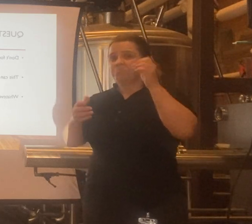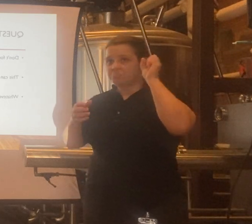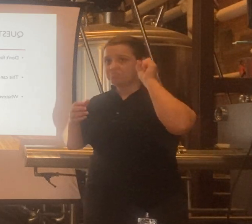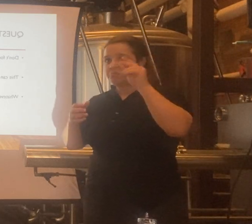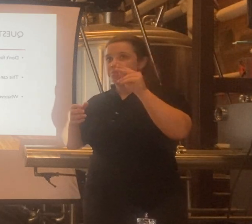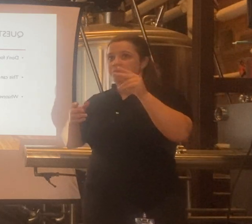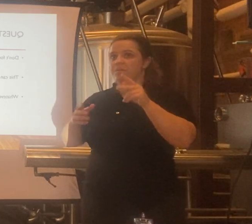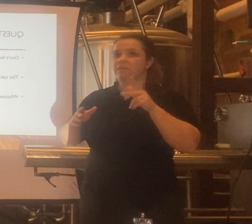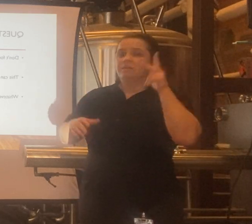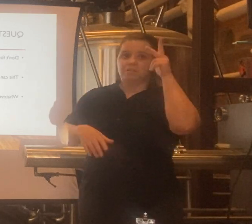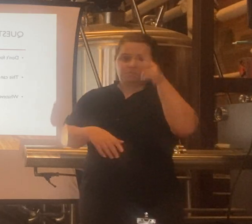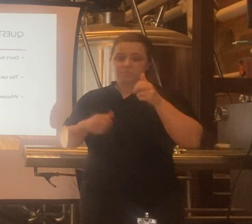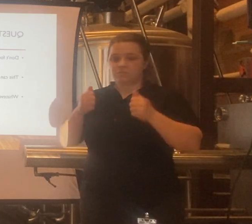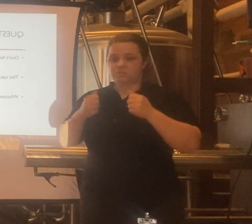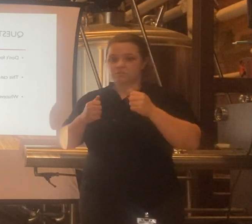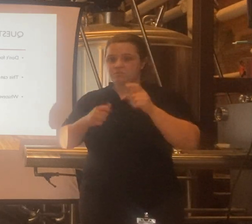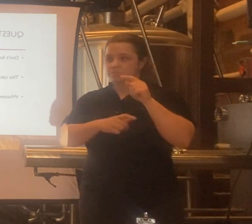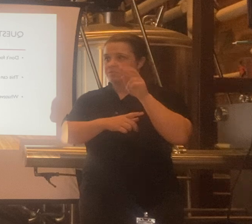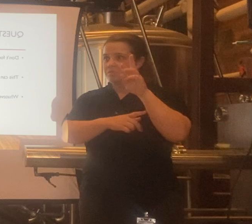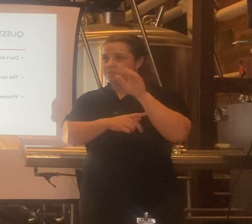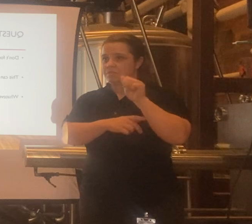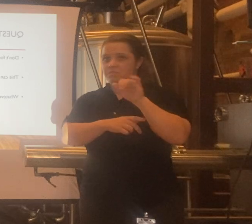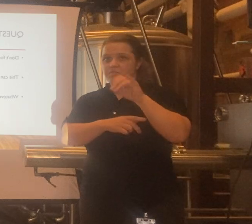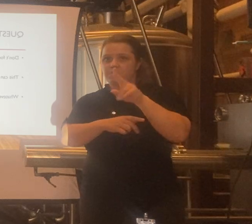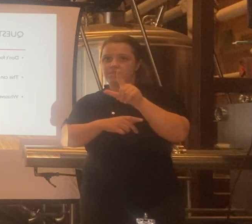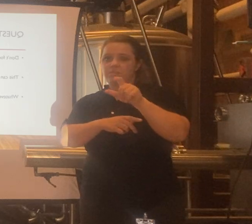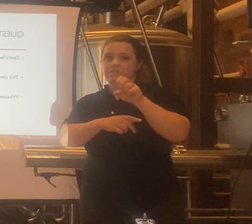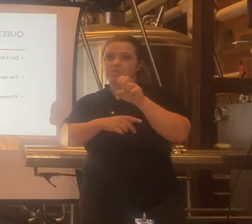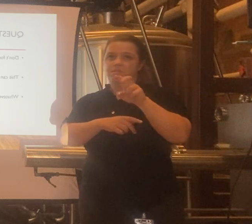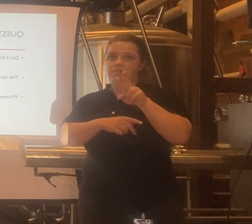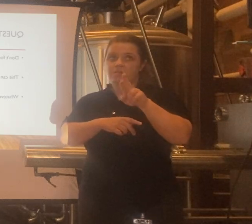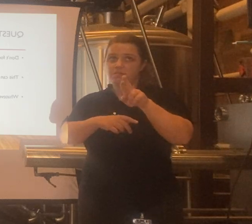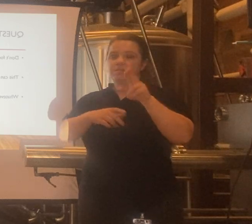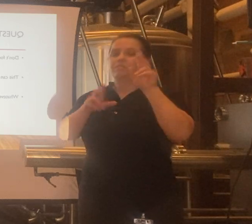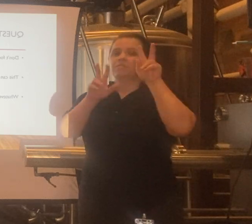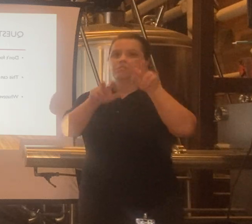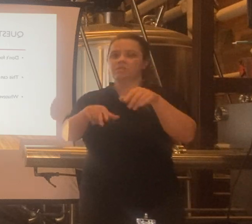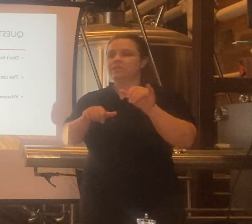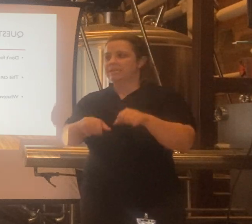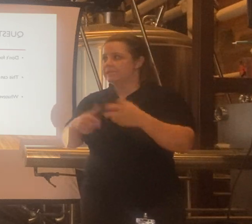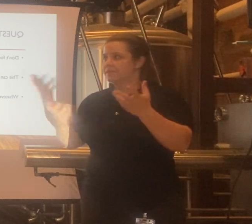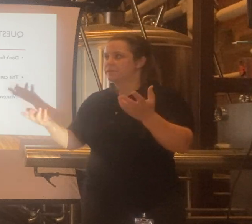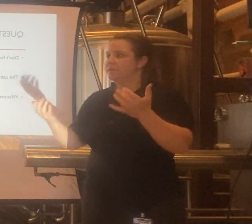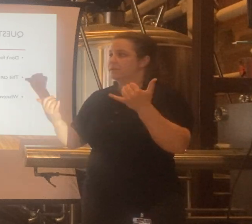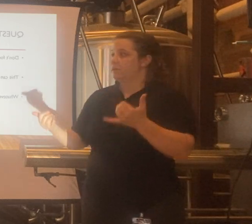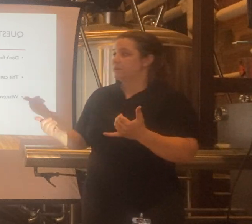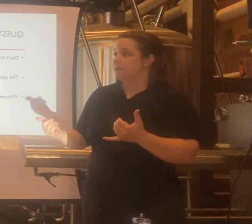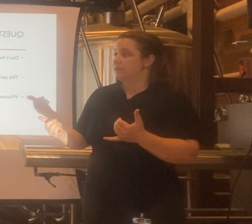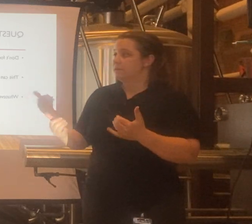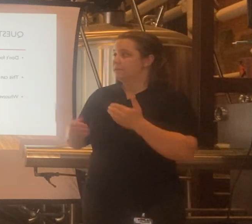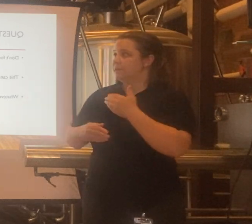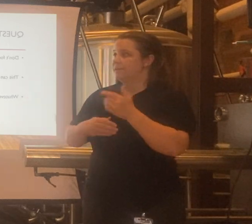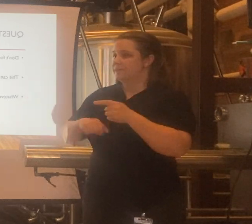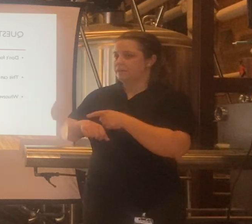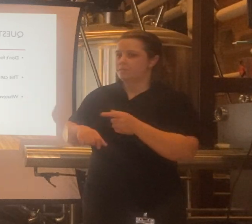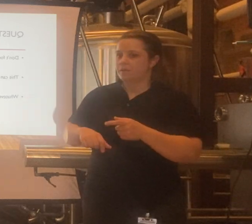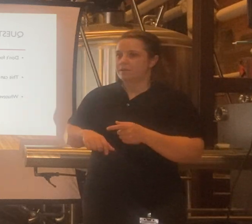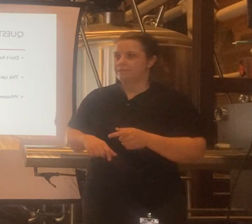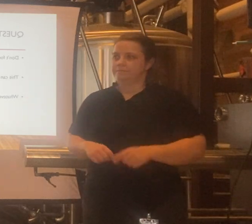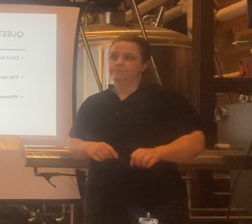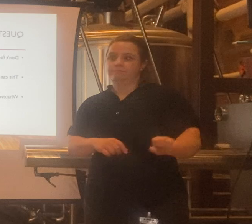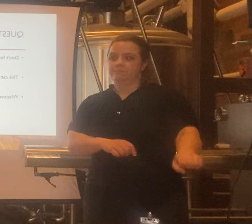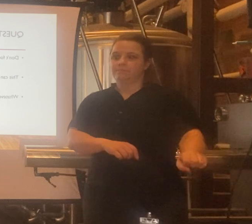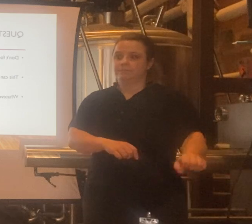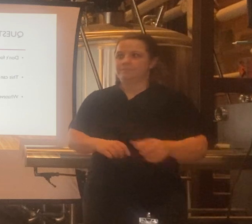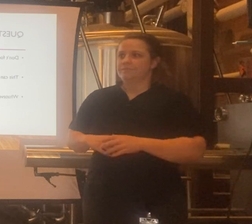it. It wasn't fun actually trying to use it. But at least now, the next time it happens, hopefully, it does not happen